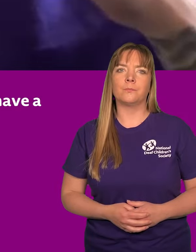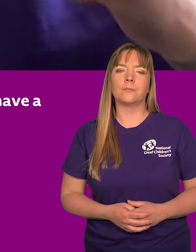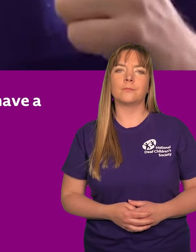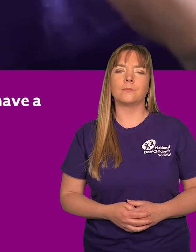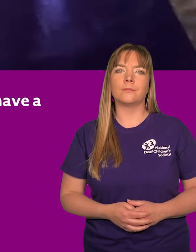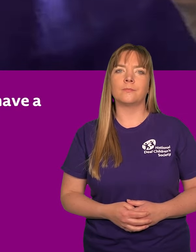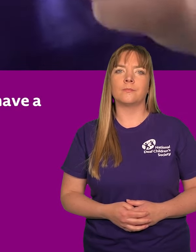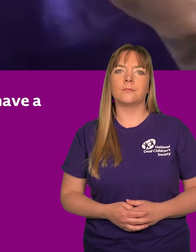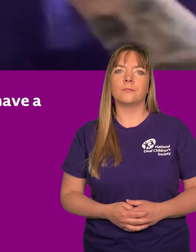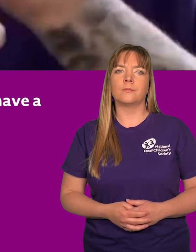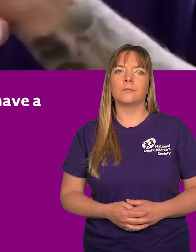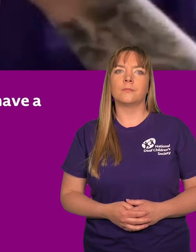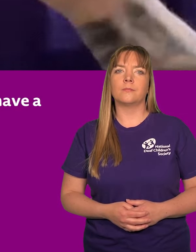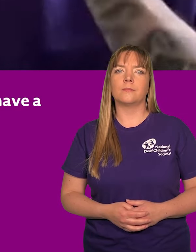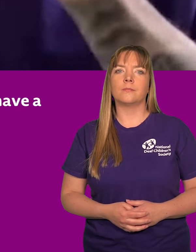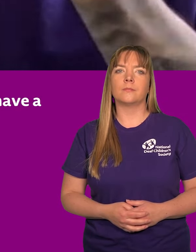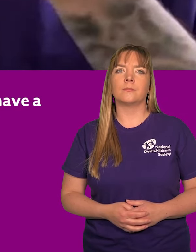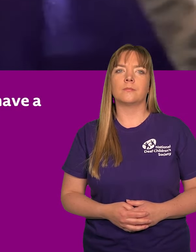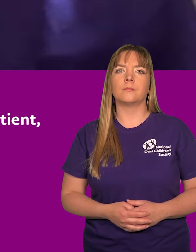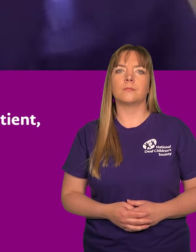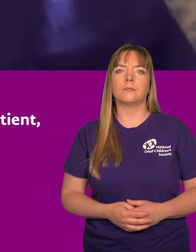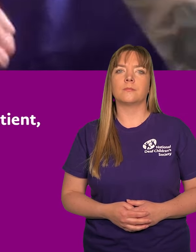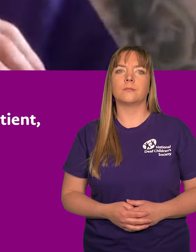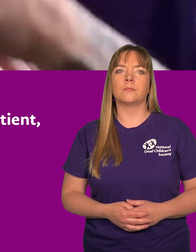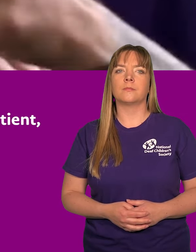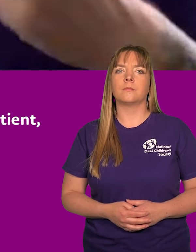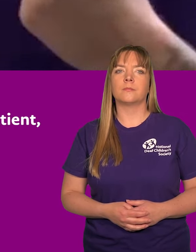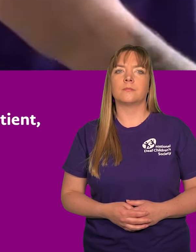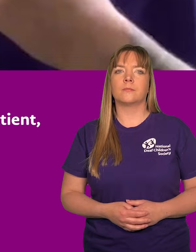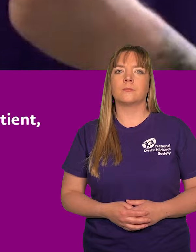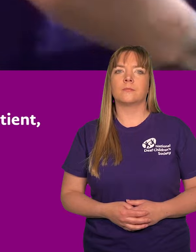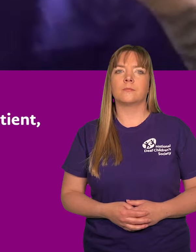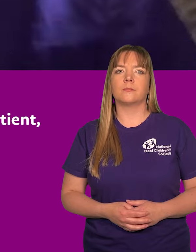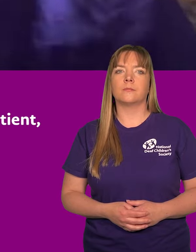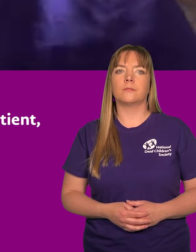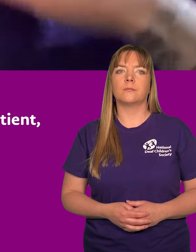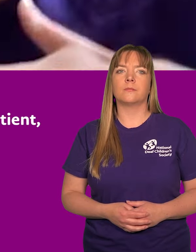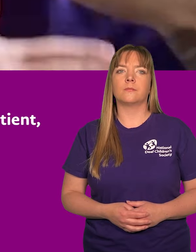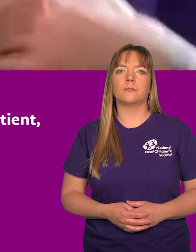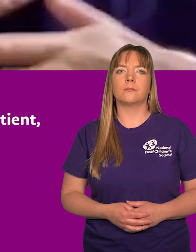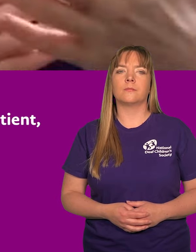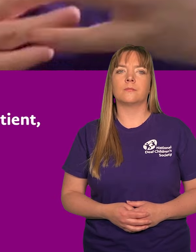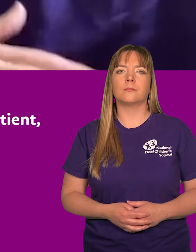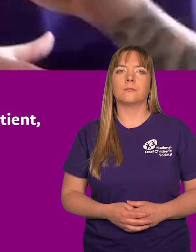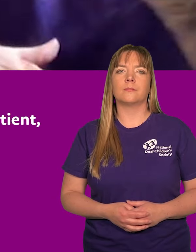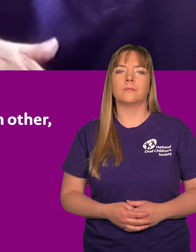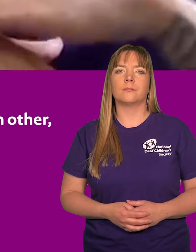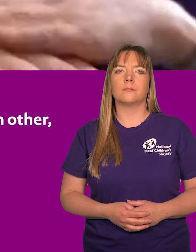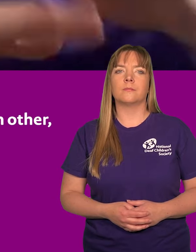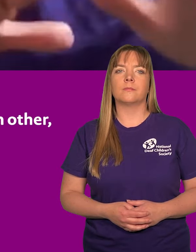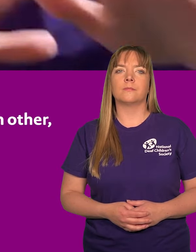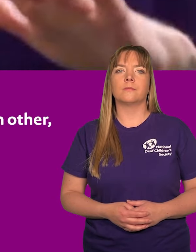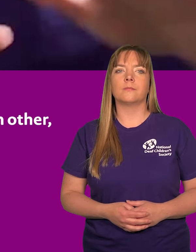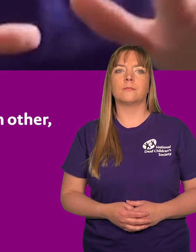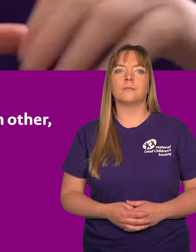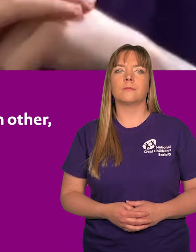When you talk or have a conversation with a deaf person, it's important to be patient. Take your time. Write down